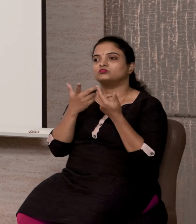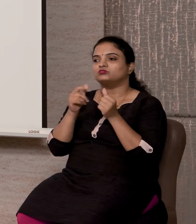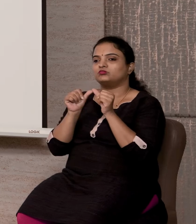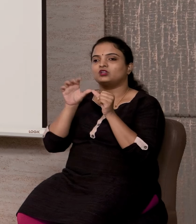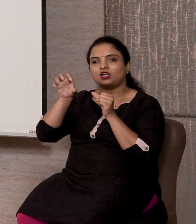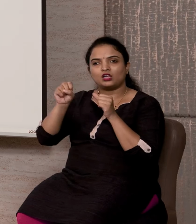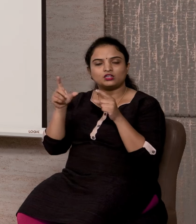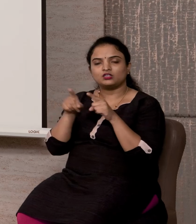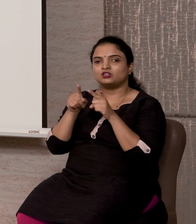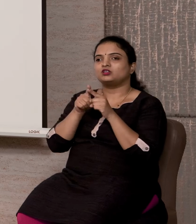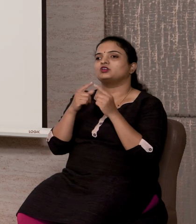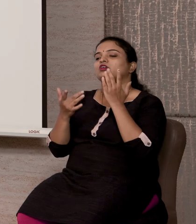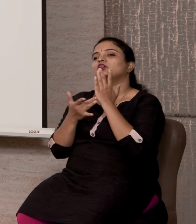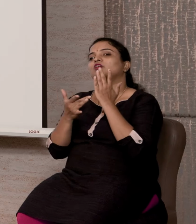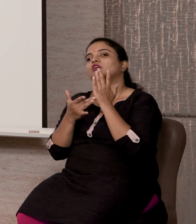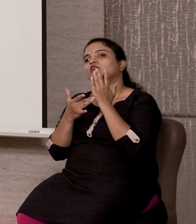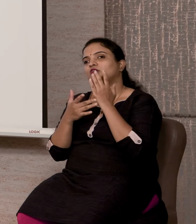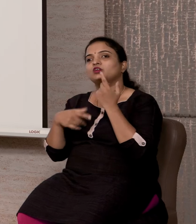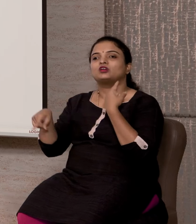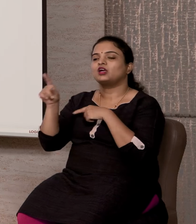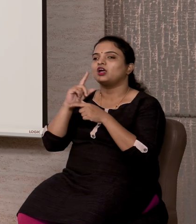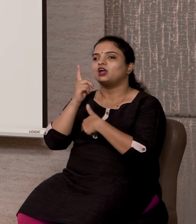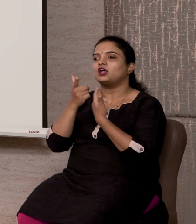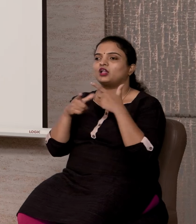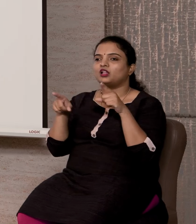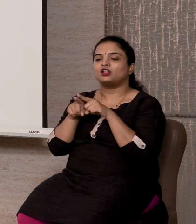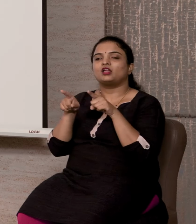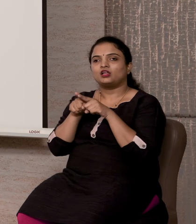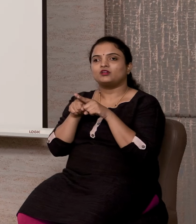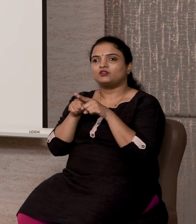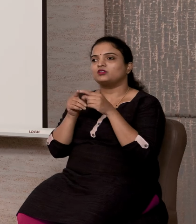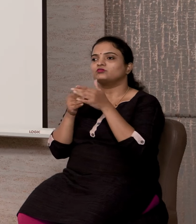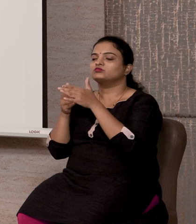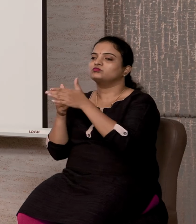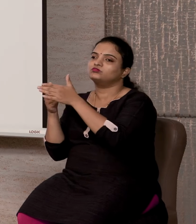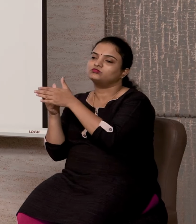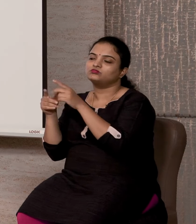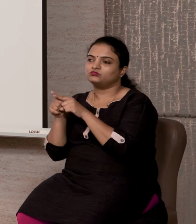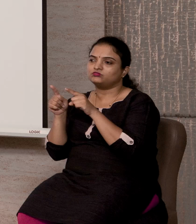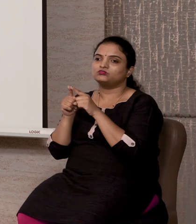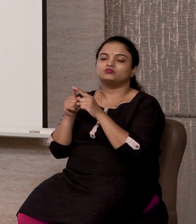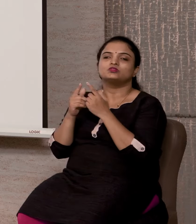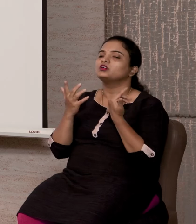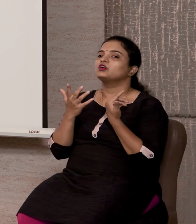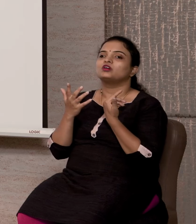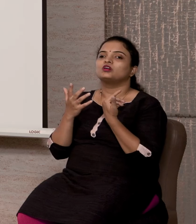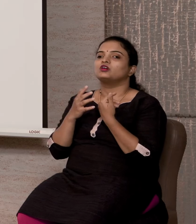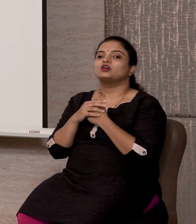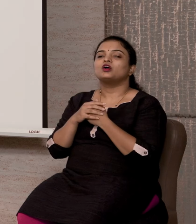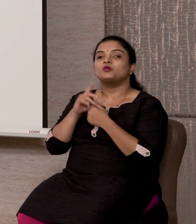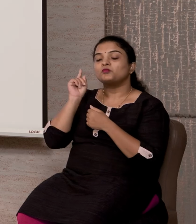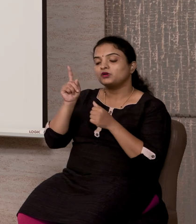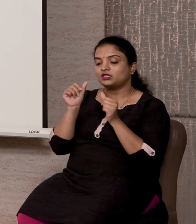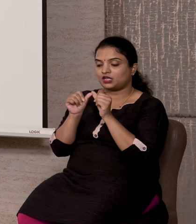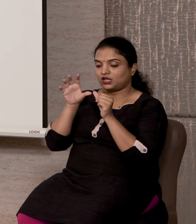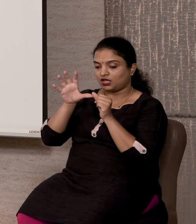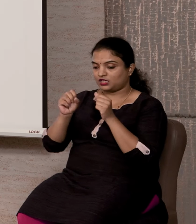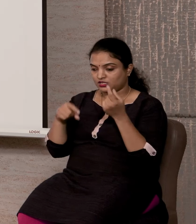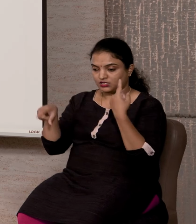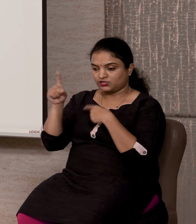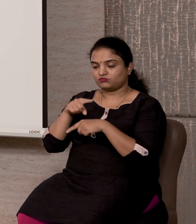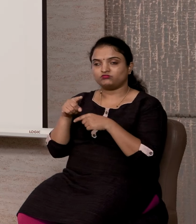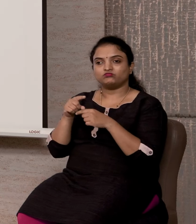technology, literacy, and about language barriers. They told we will develop our app in multiple languages and so on. But accessibility in itself was